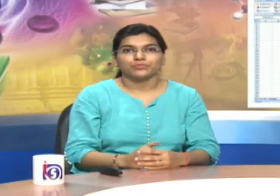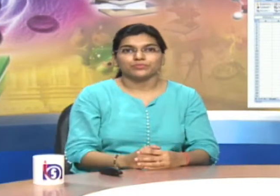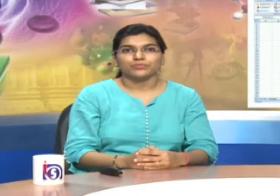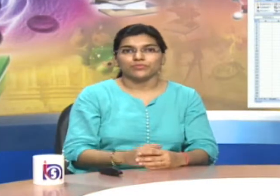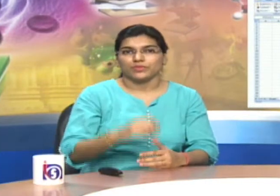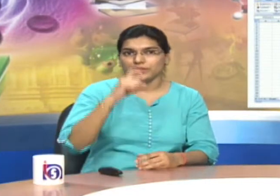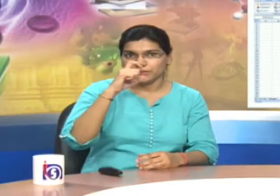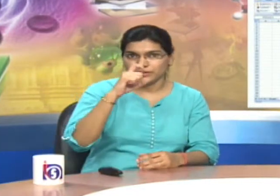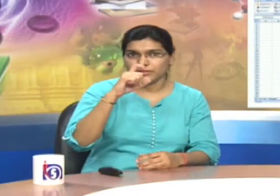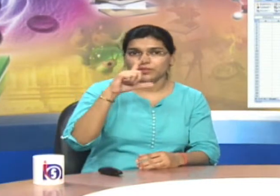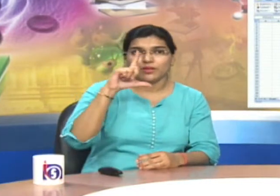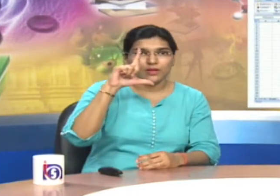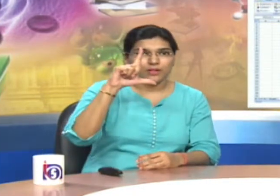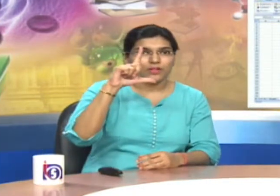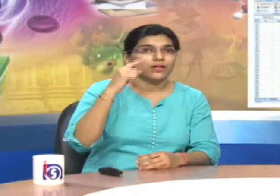terms.